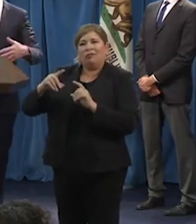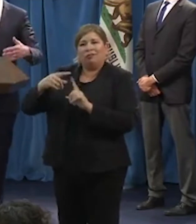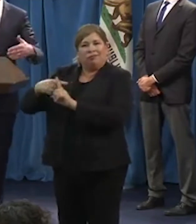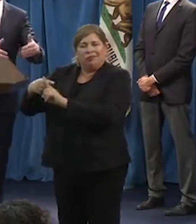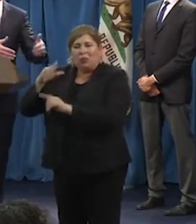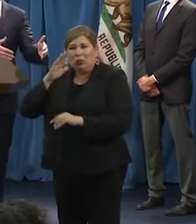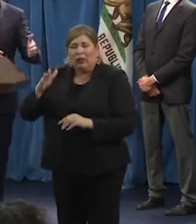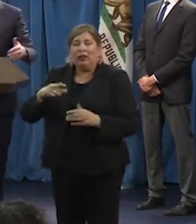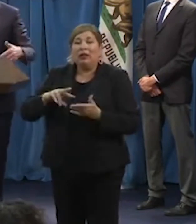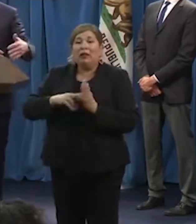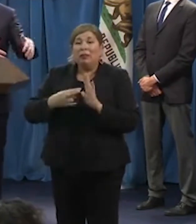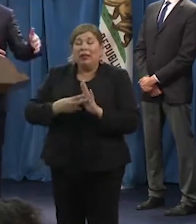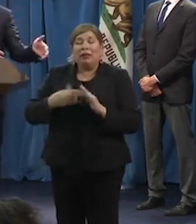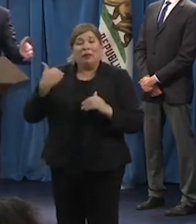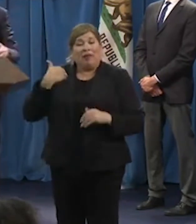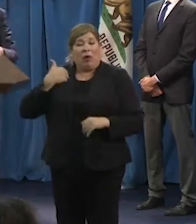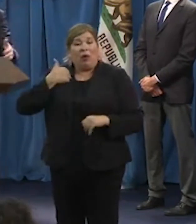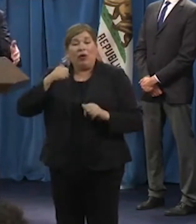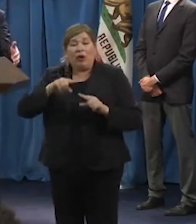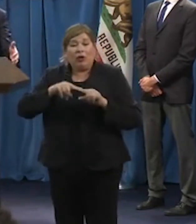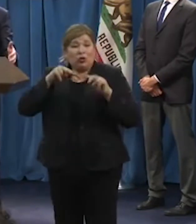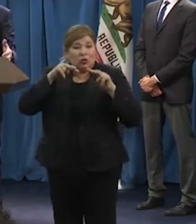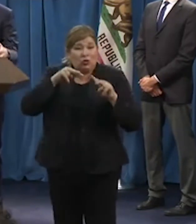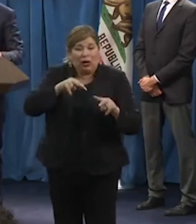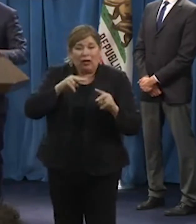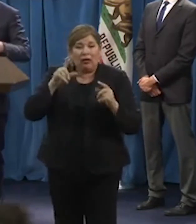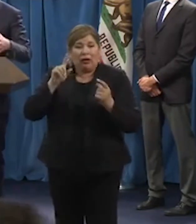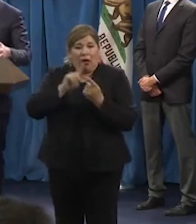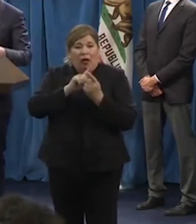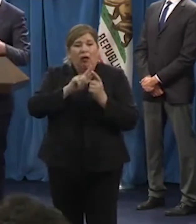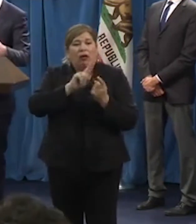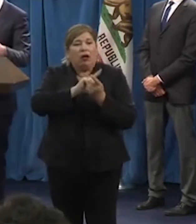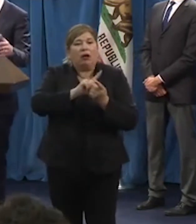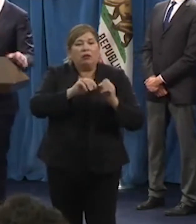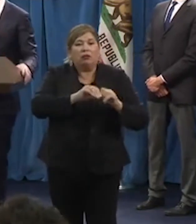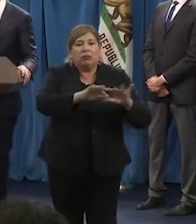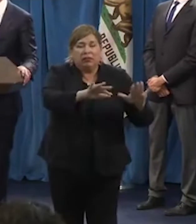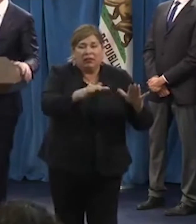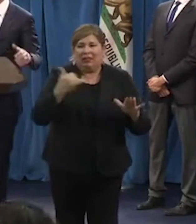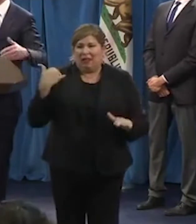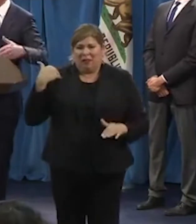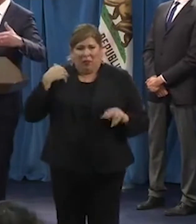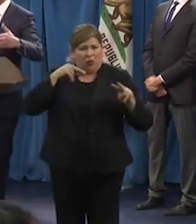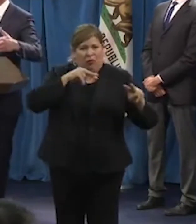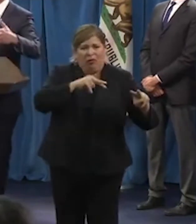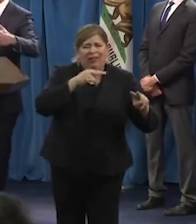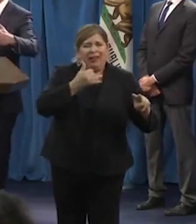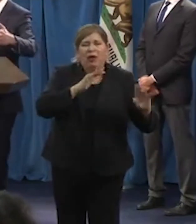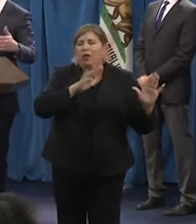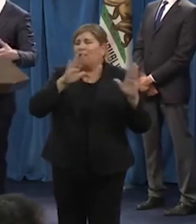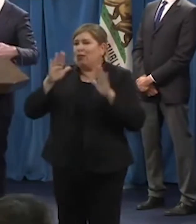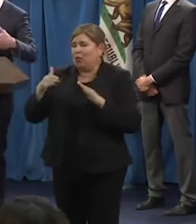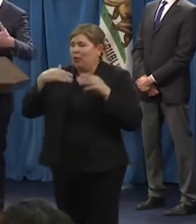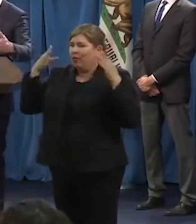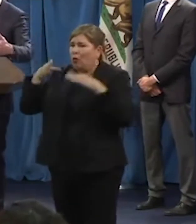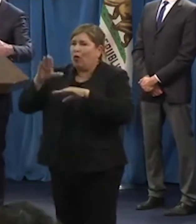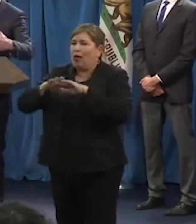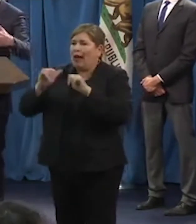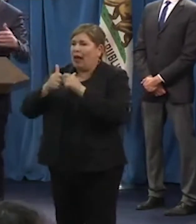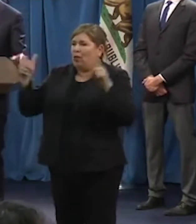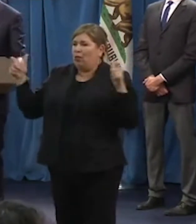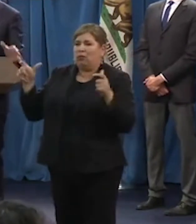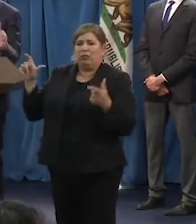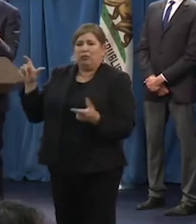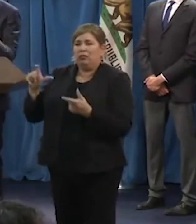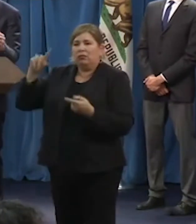of, you know, trying to track and trace every single point of contact to more of a containment framework. And that's what phase we're in currently, and